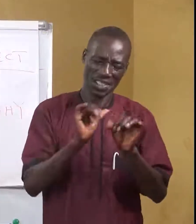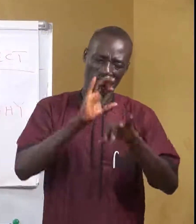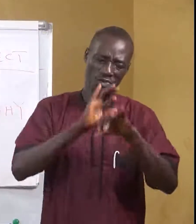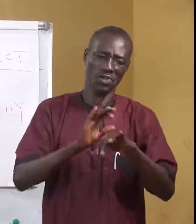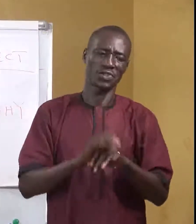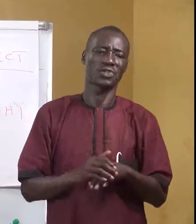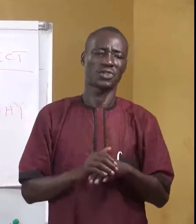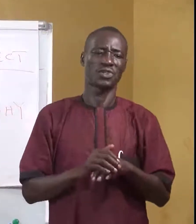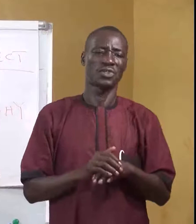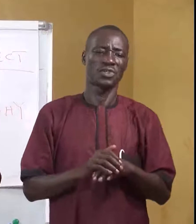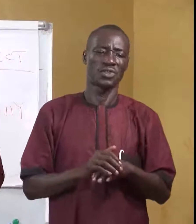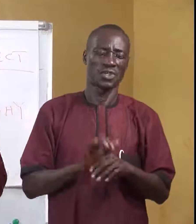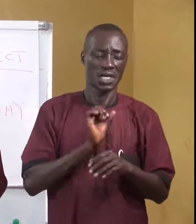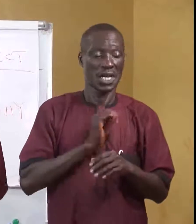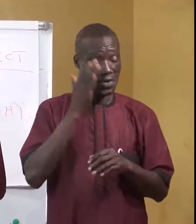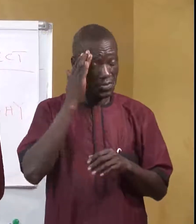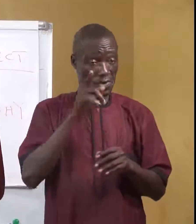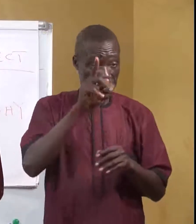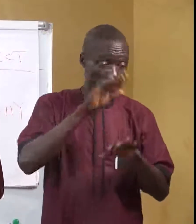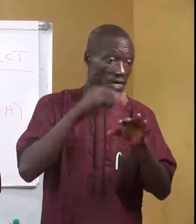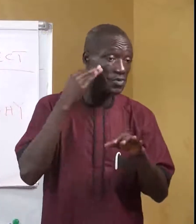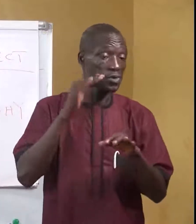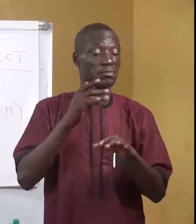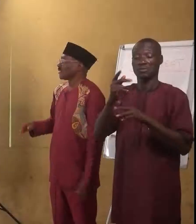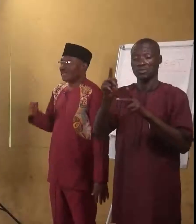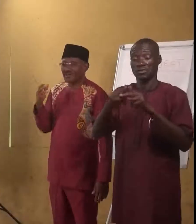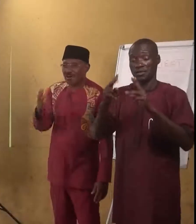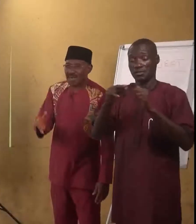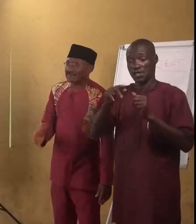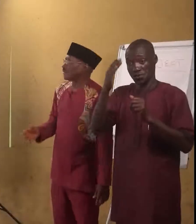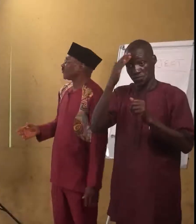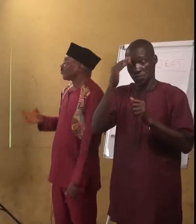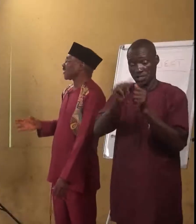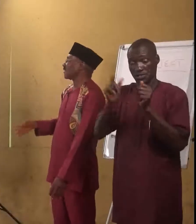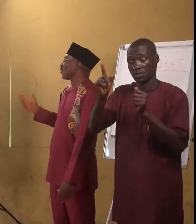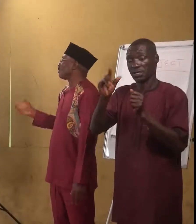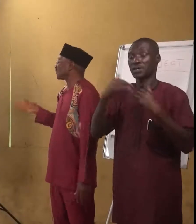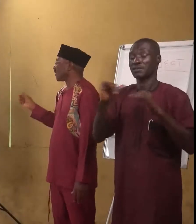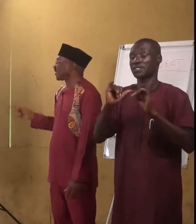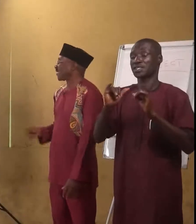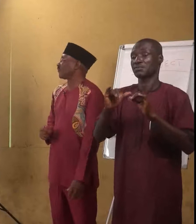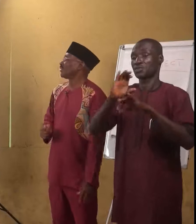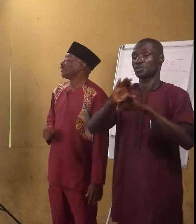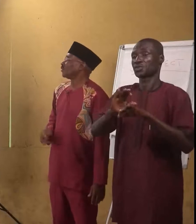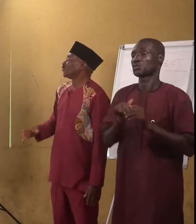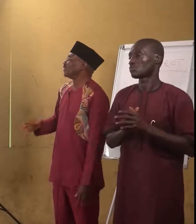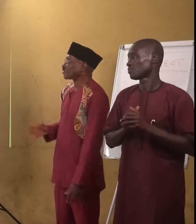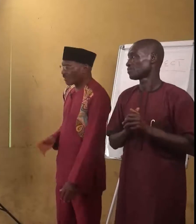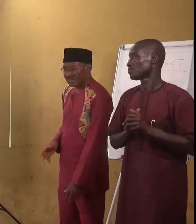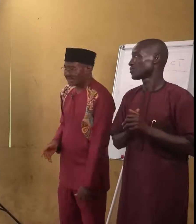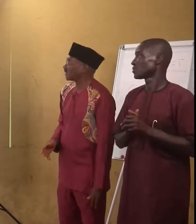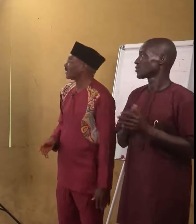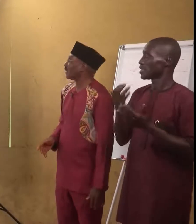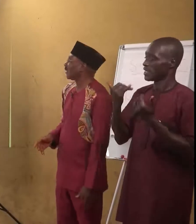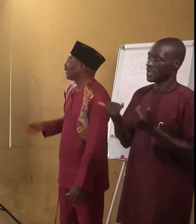some of the characteristics of a rural settlement is. In urban, if you look at the urban very carefully, you will